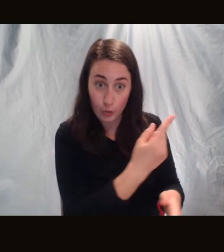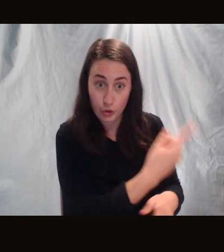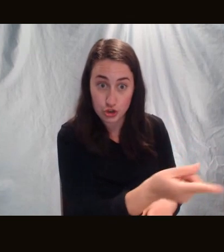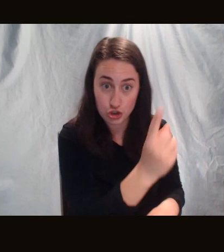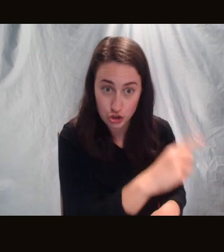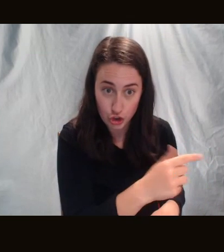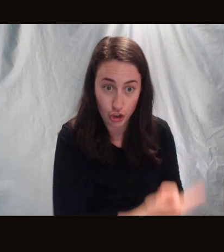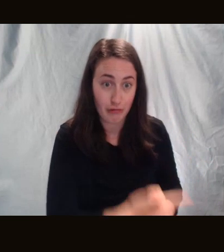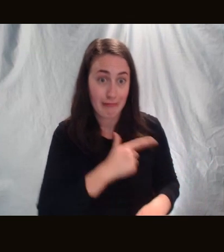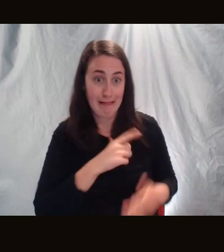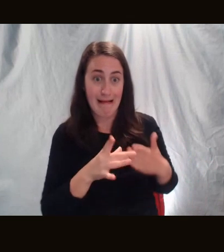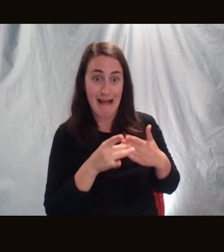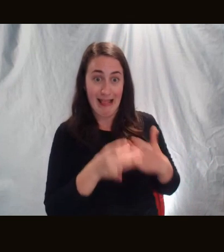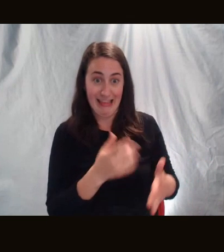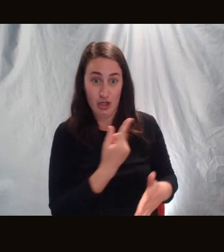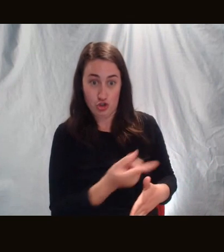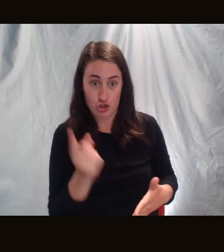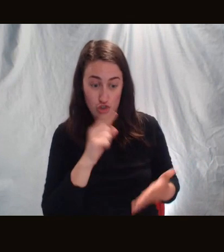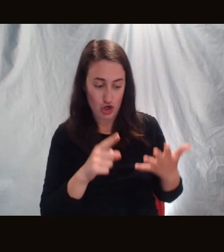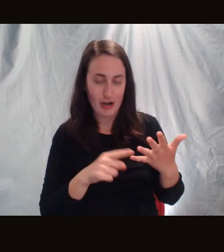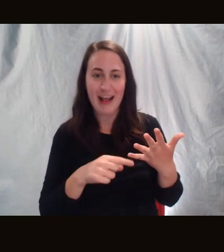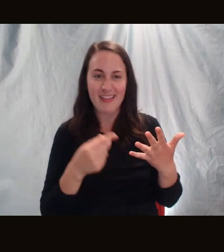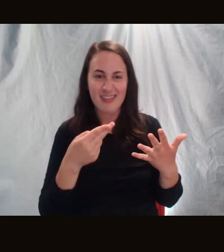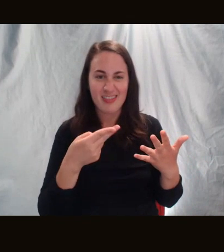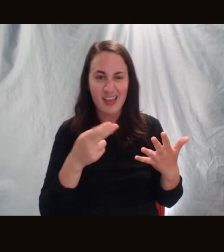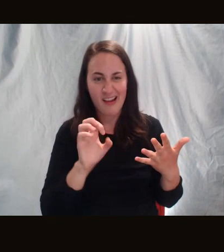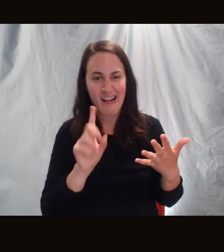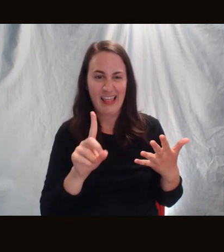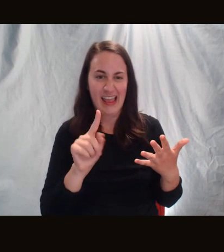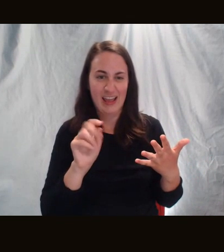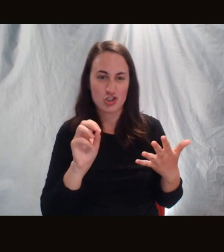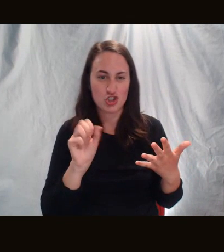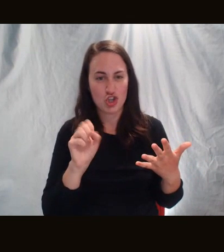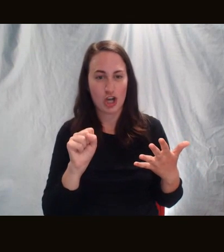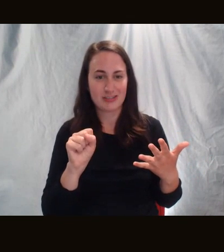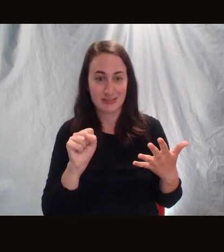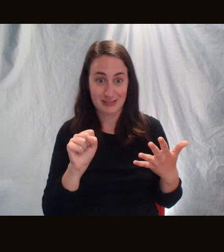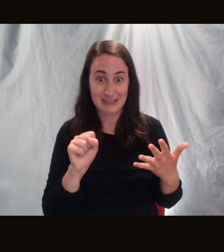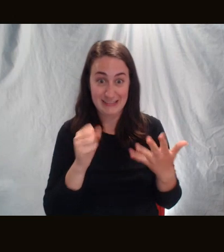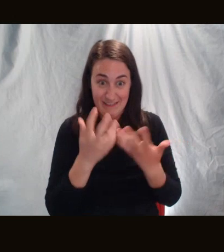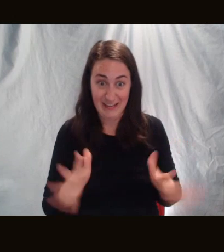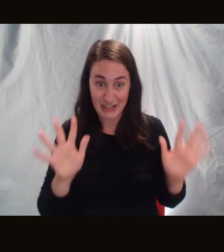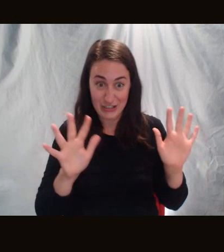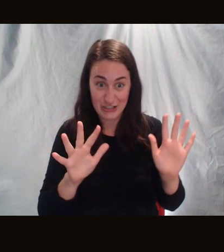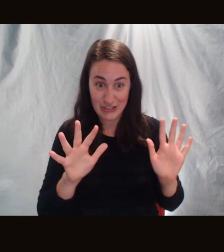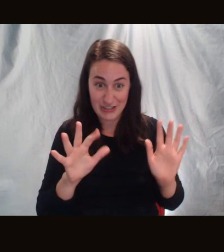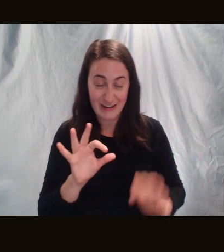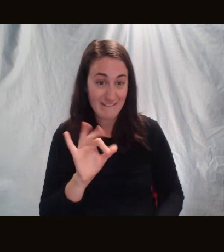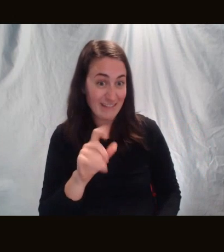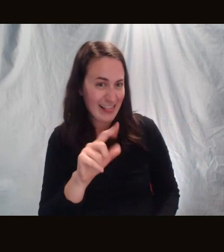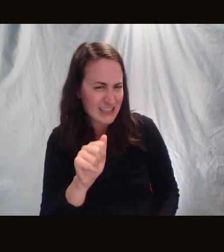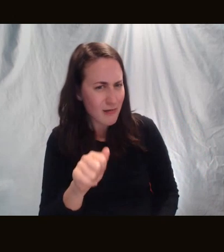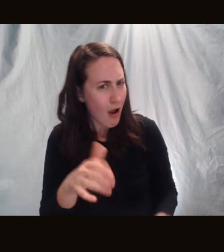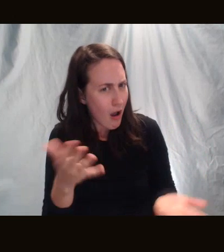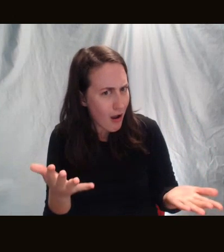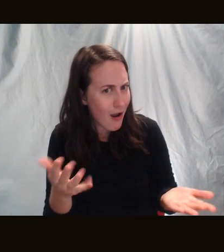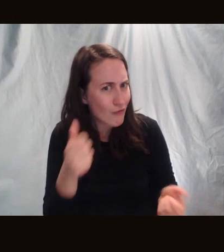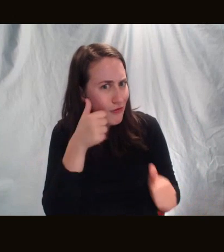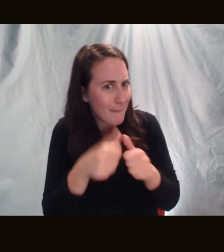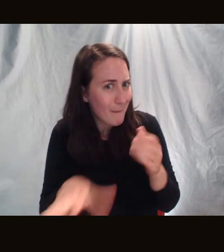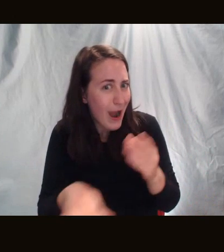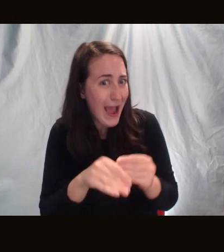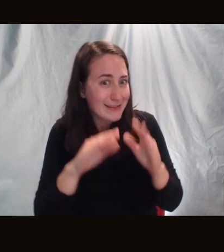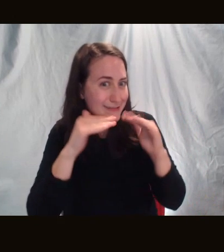the hand toss in order to finish and seal the deal, okay? And let's not forget to add a little